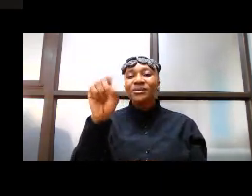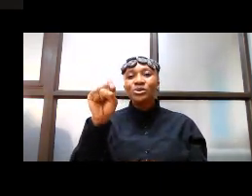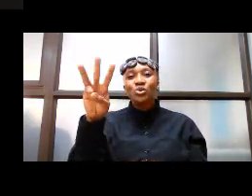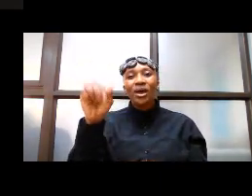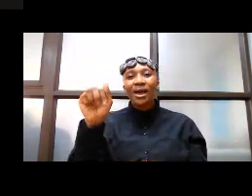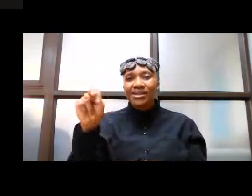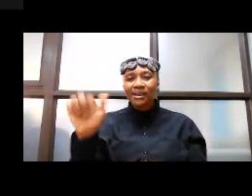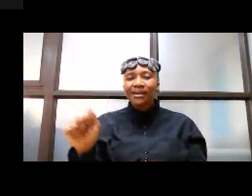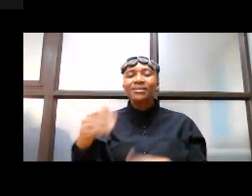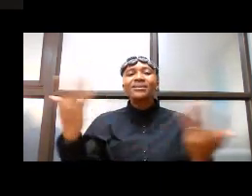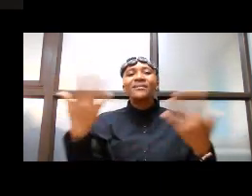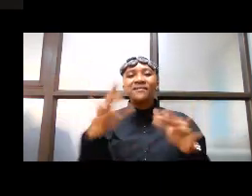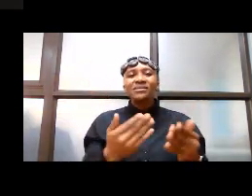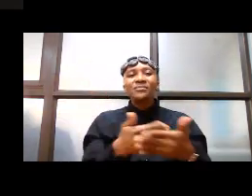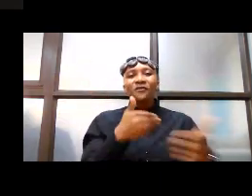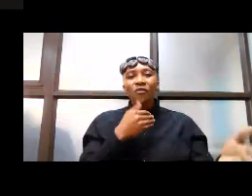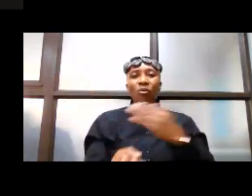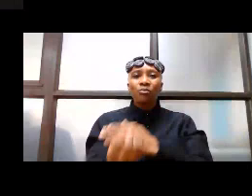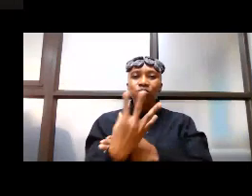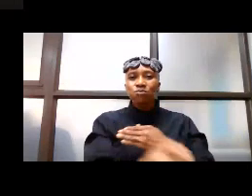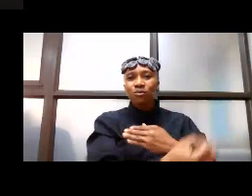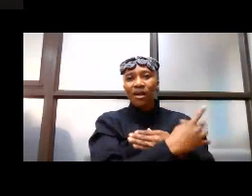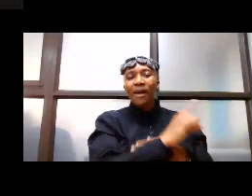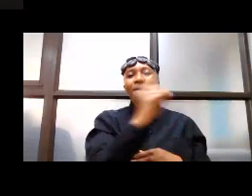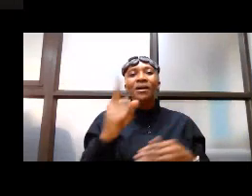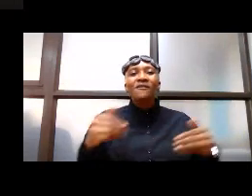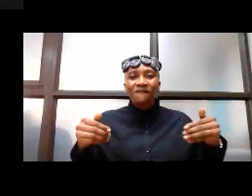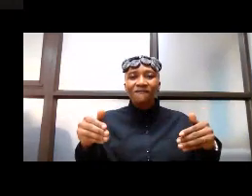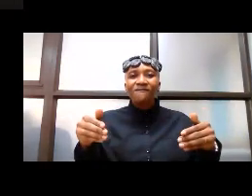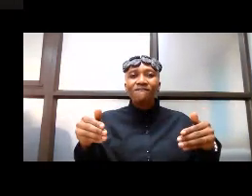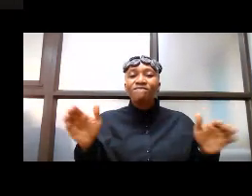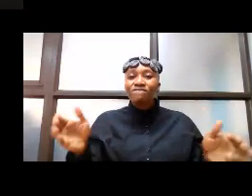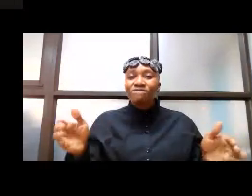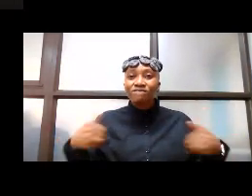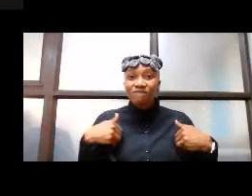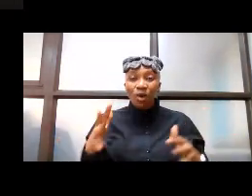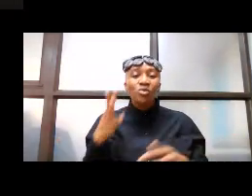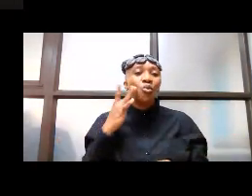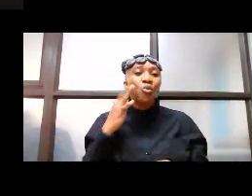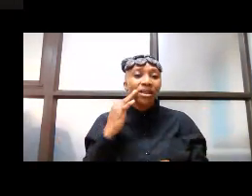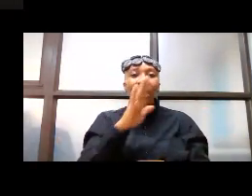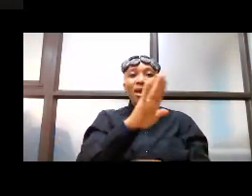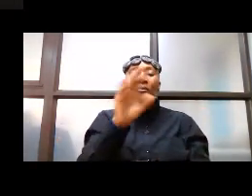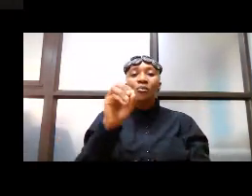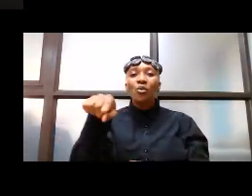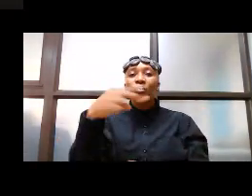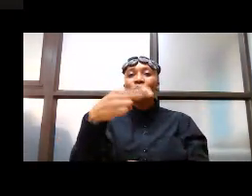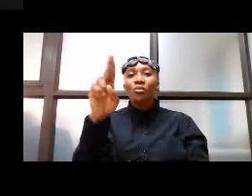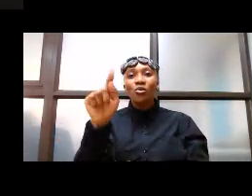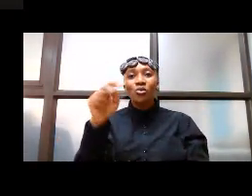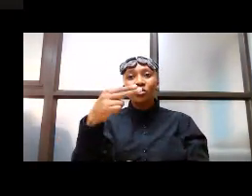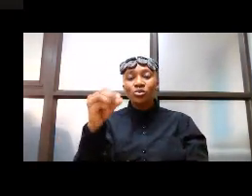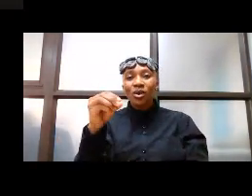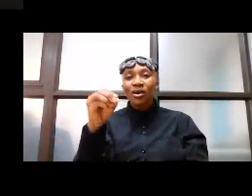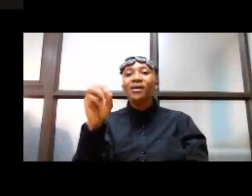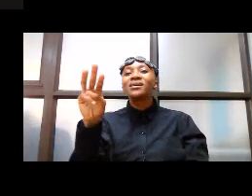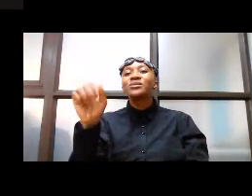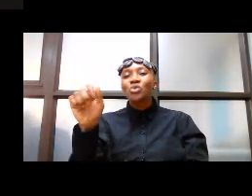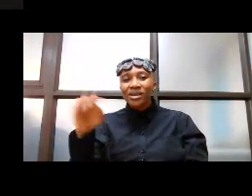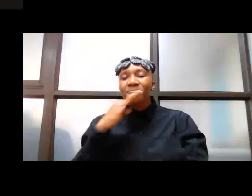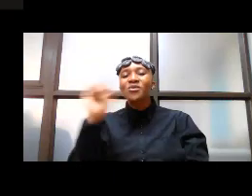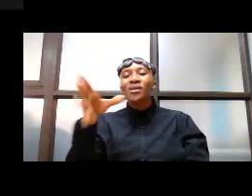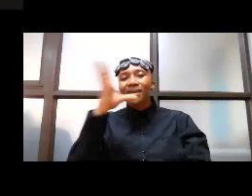was found, it was under Bophuthatswana, which meant that all the learners would be learning Setswana as sort